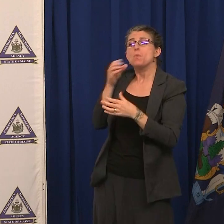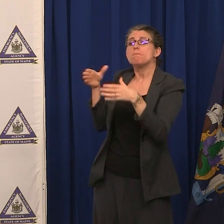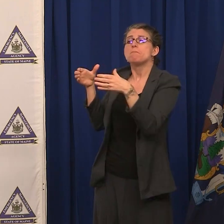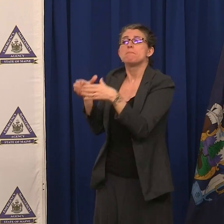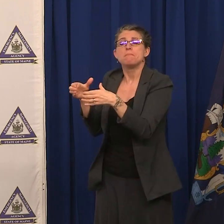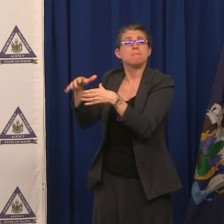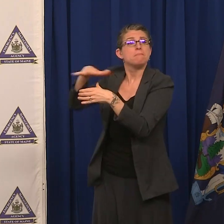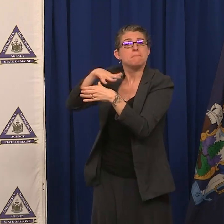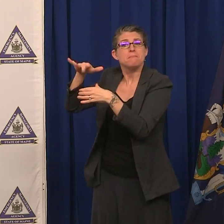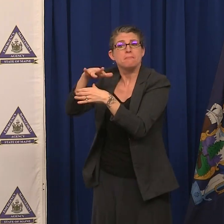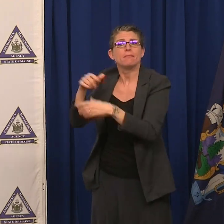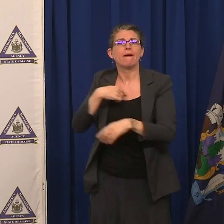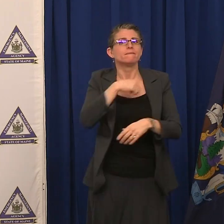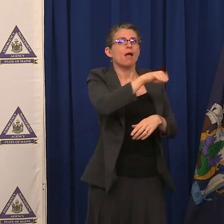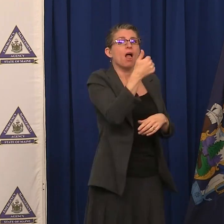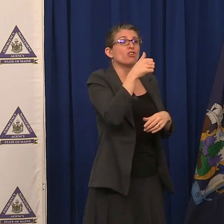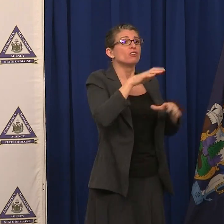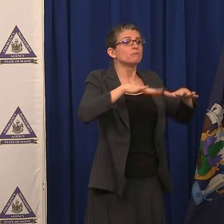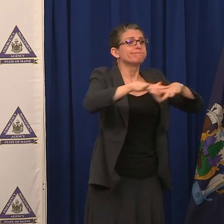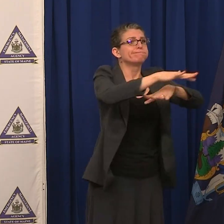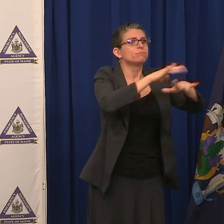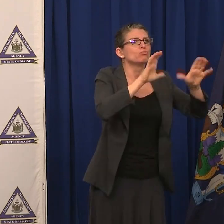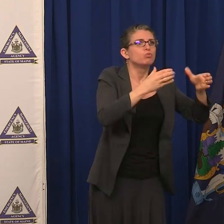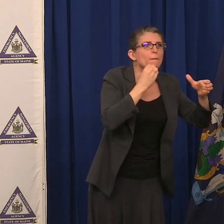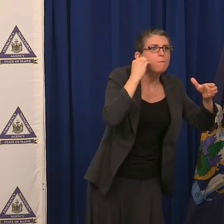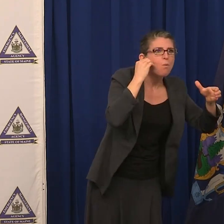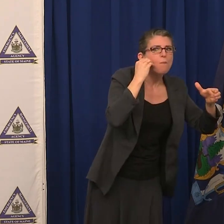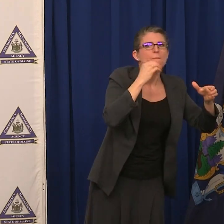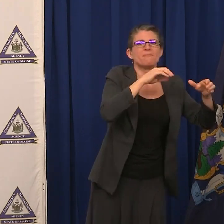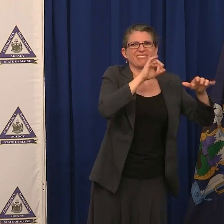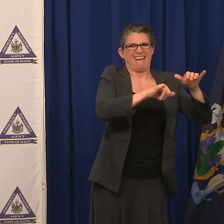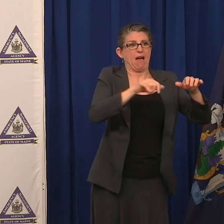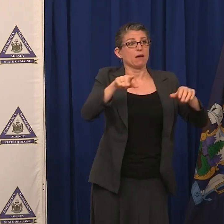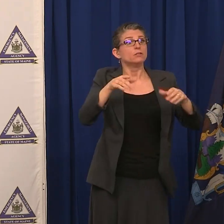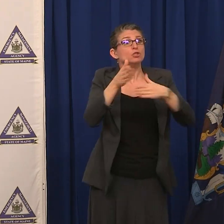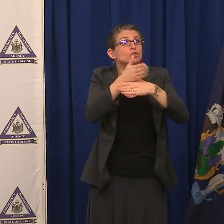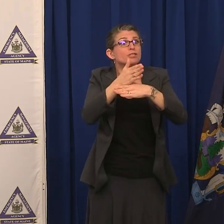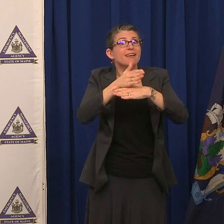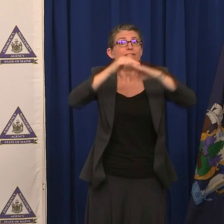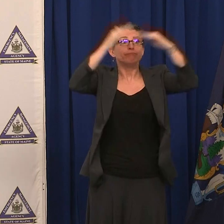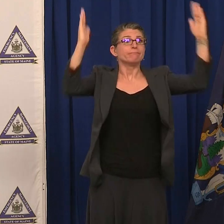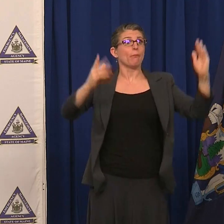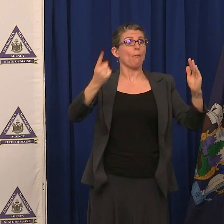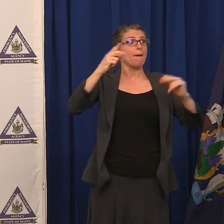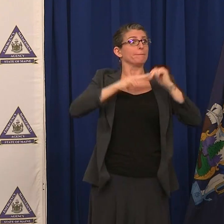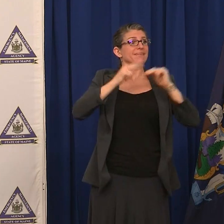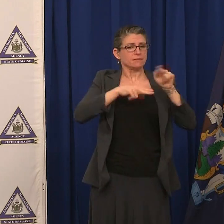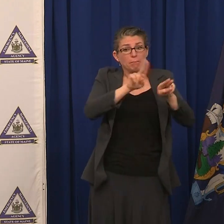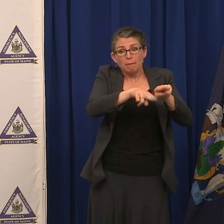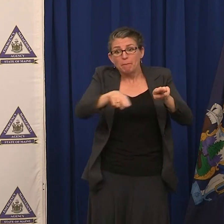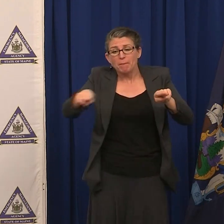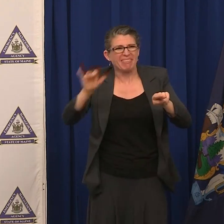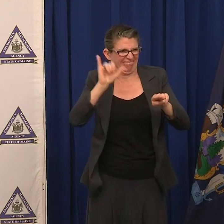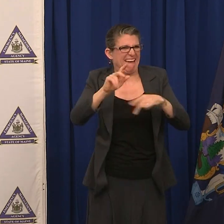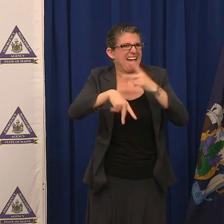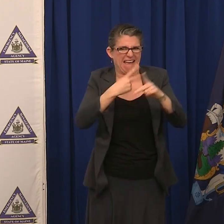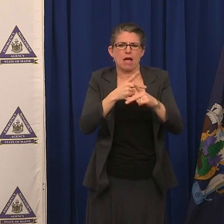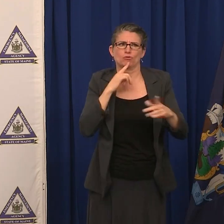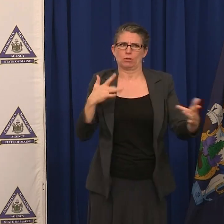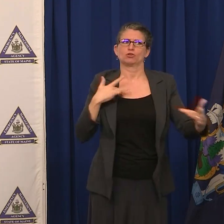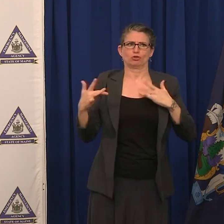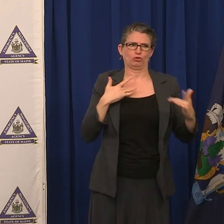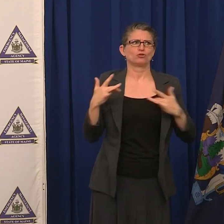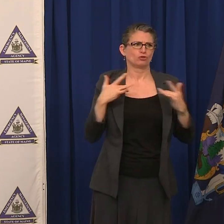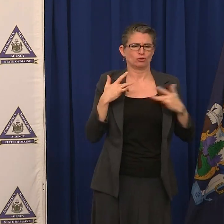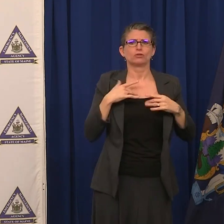CDC. In the past few days, there have been 2 large papers that were published in the literature